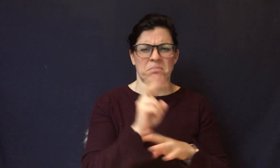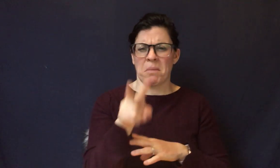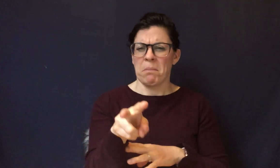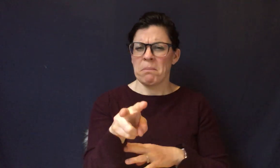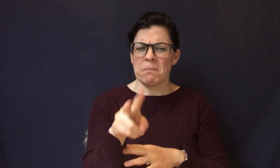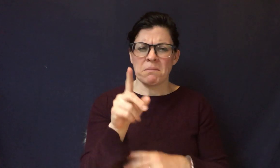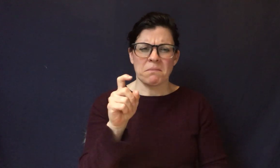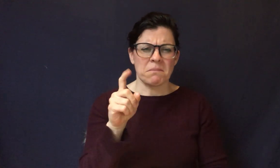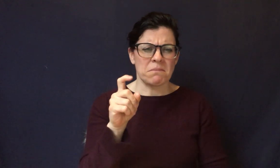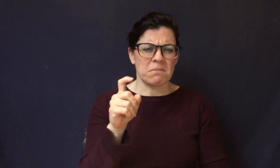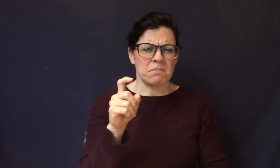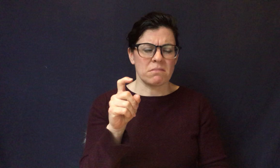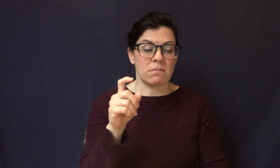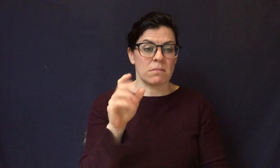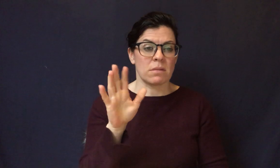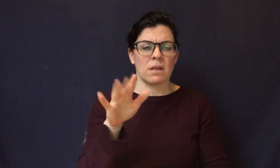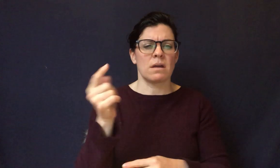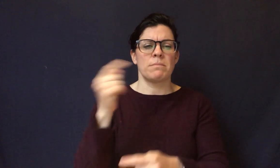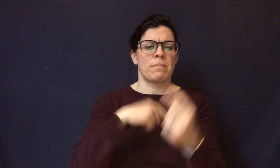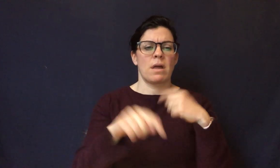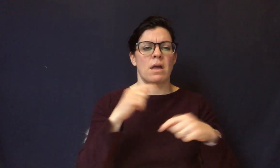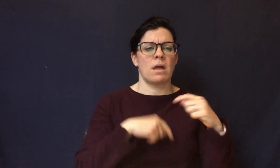Let me go back. Let me see what happened here.